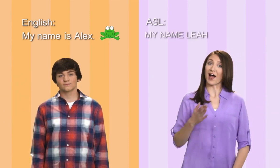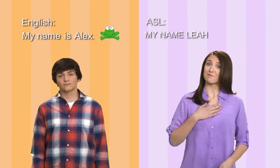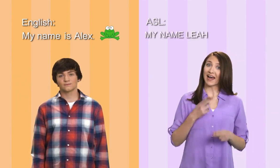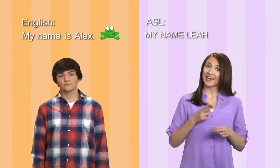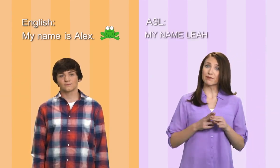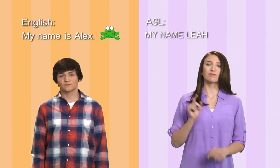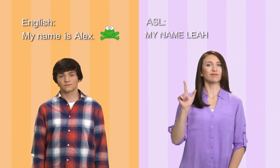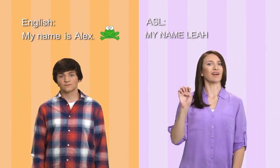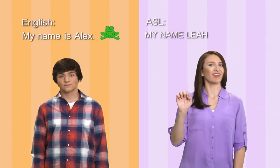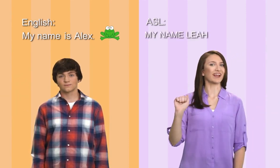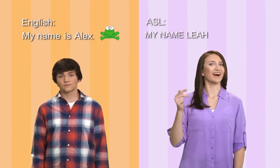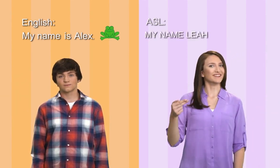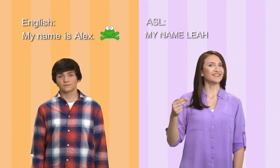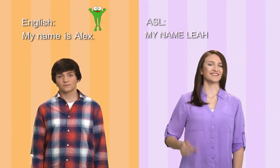My name, Leah.